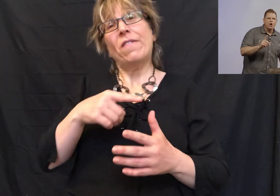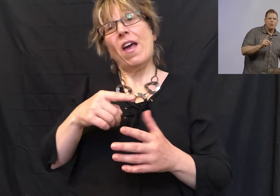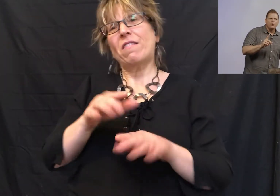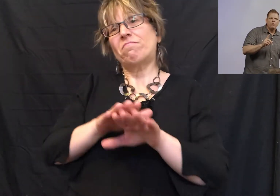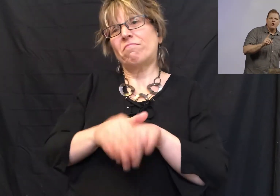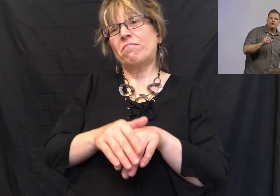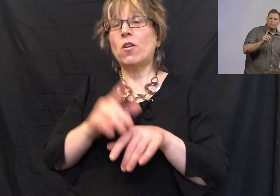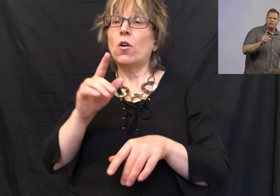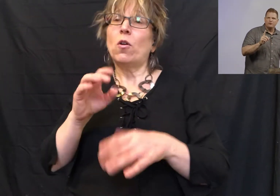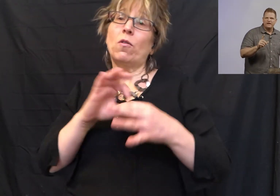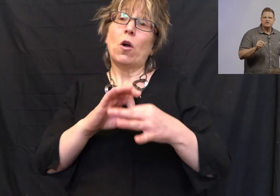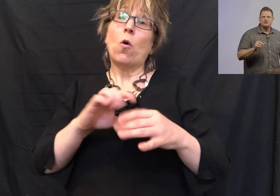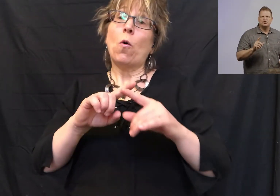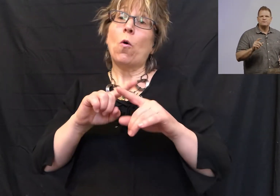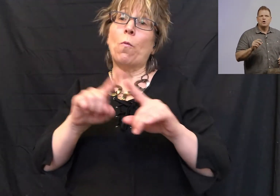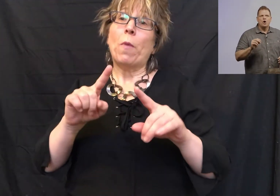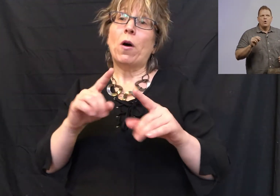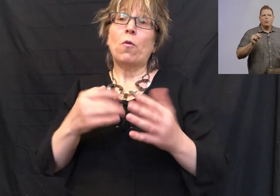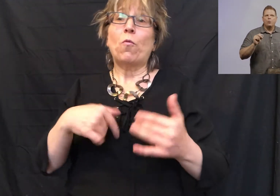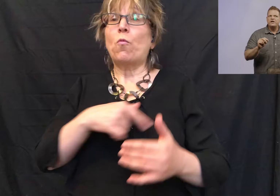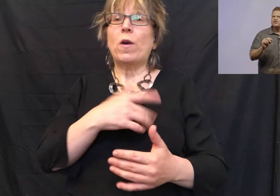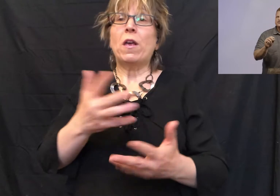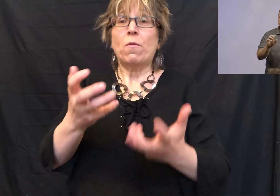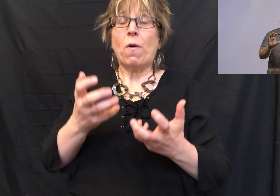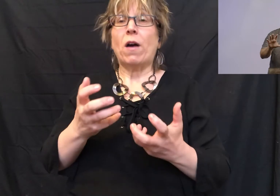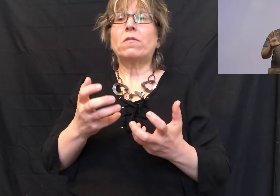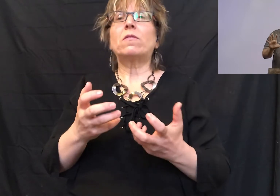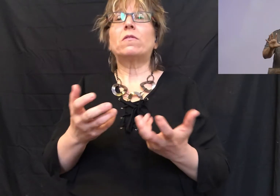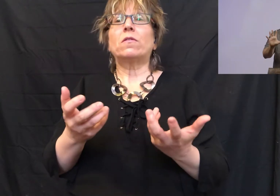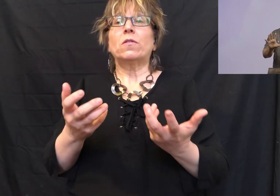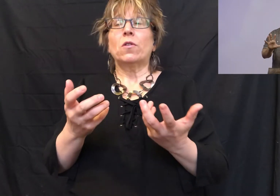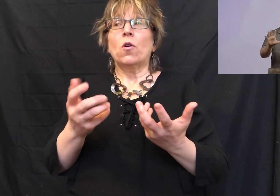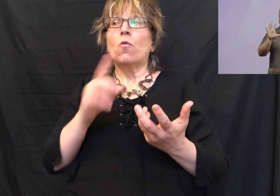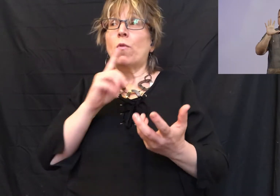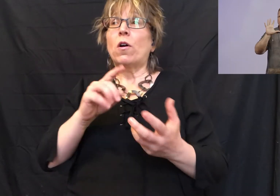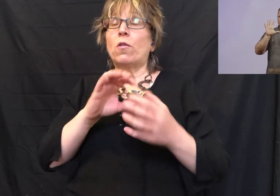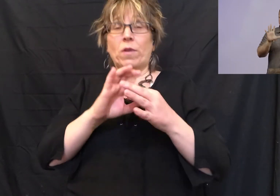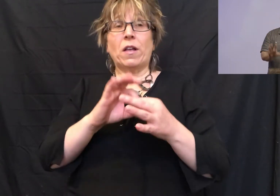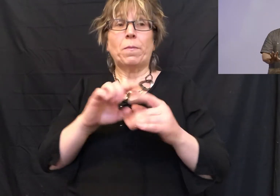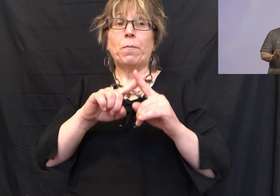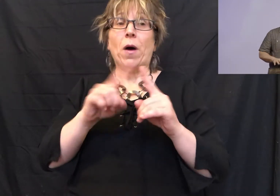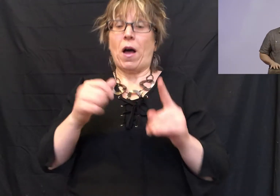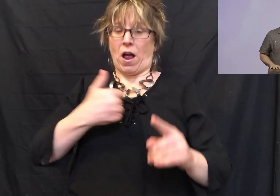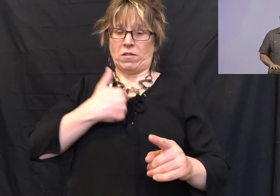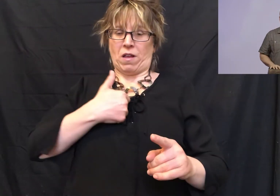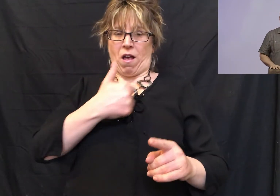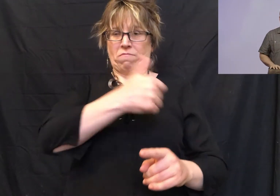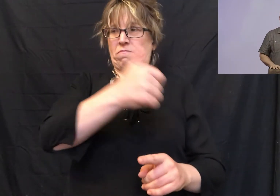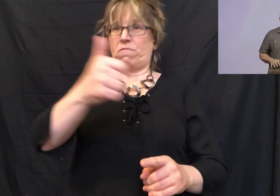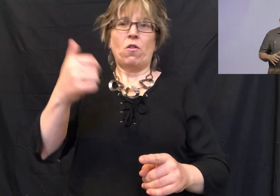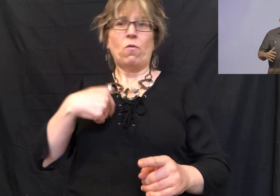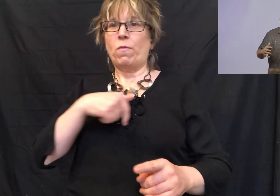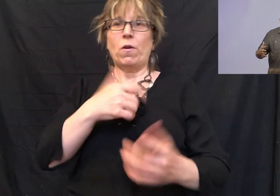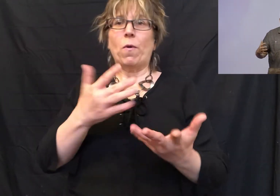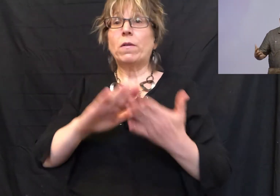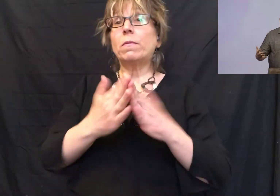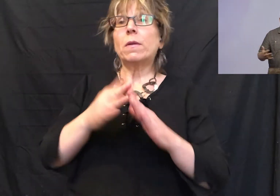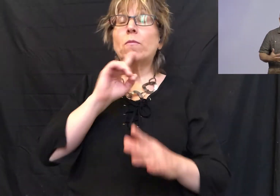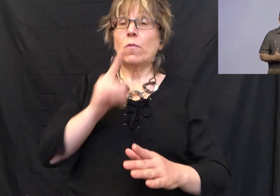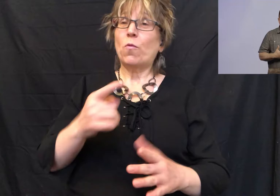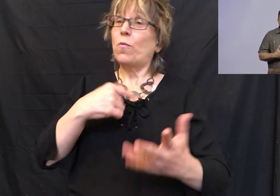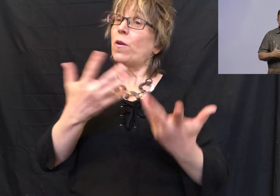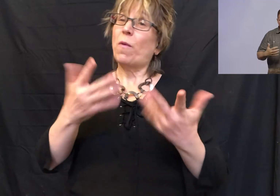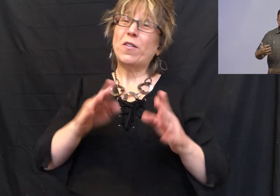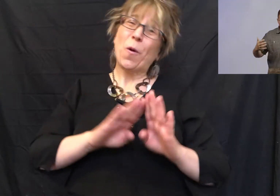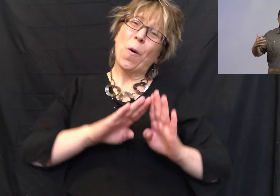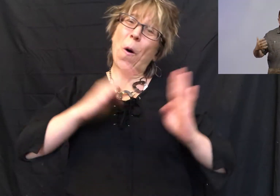problem. We want real relationships. We just don't always want to be real. We don't want to get honest